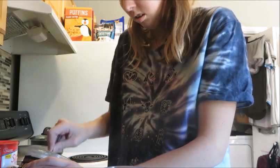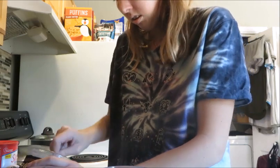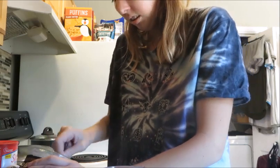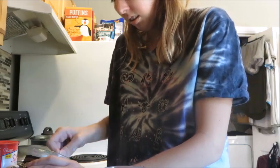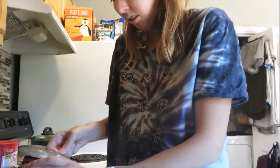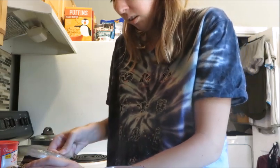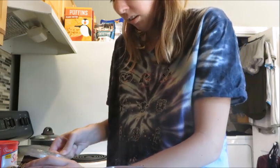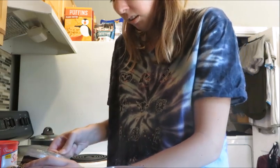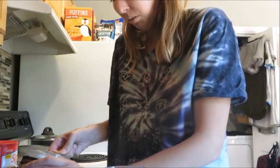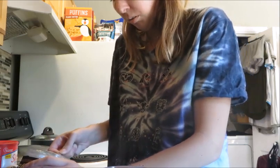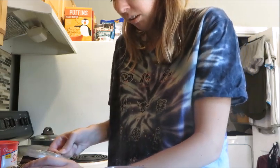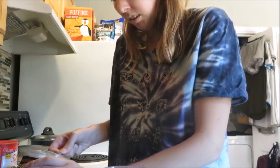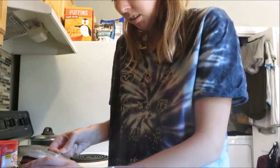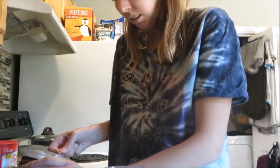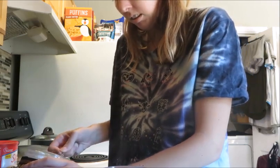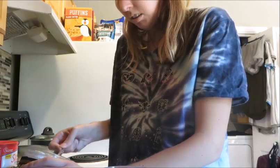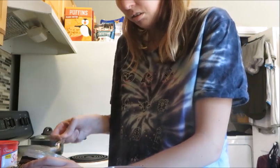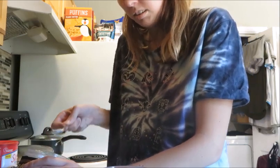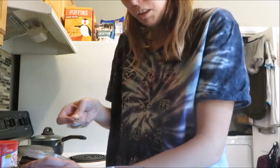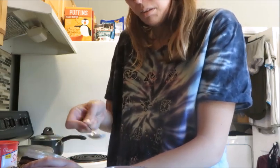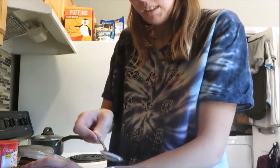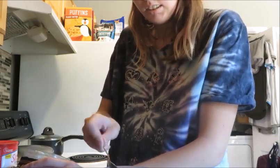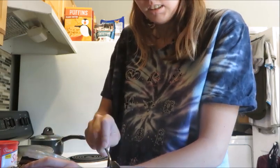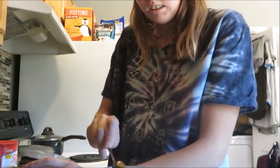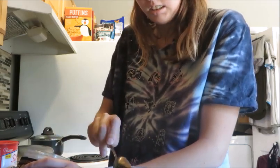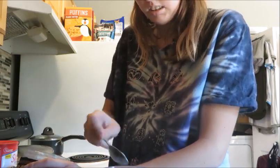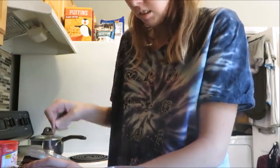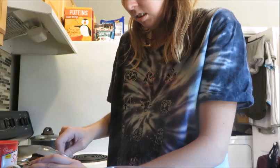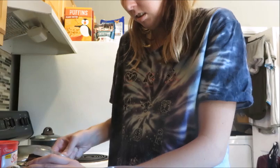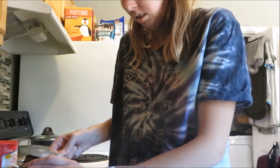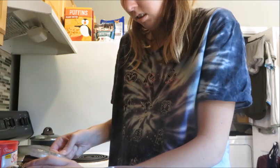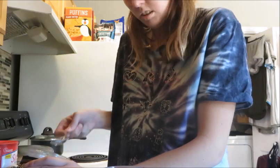Yes, I know I'm adding quite a bit because I need to stay awake. Oh,